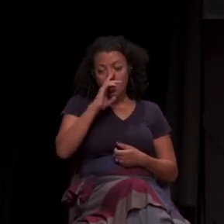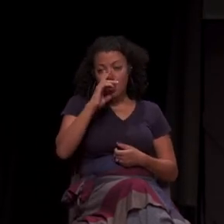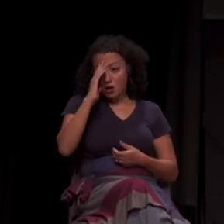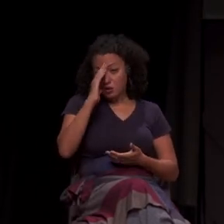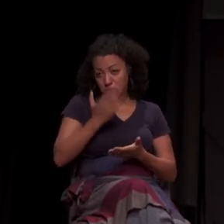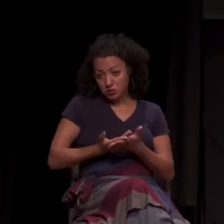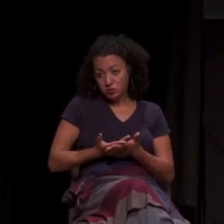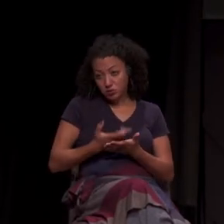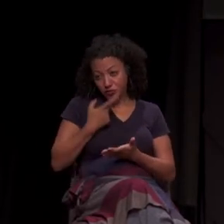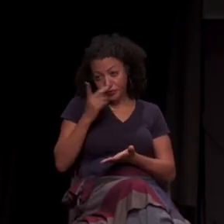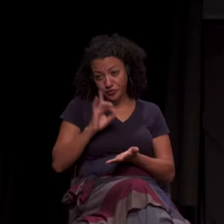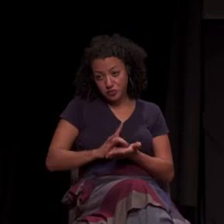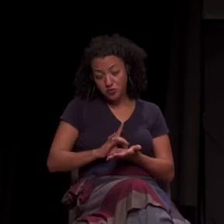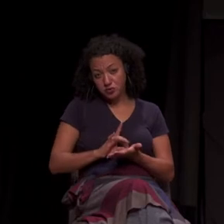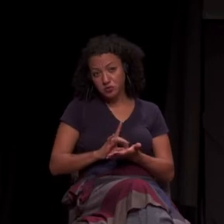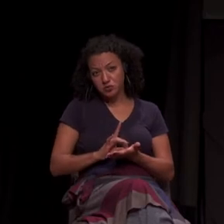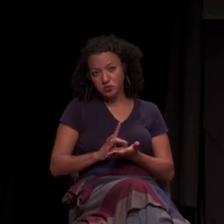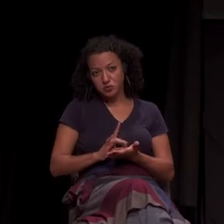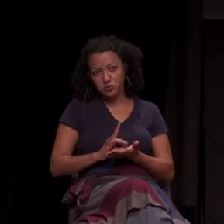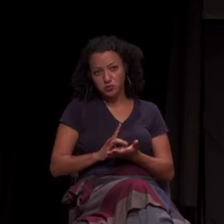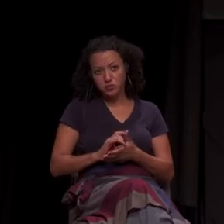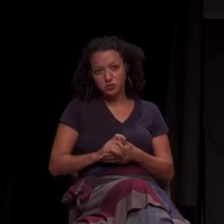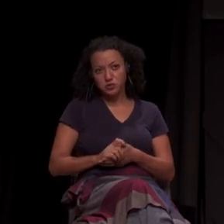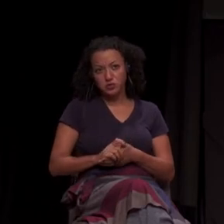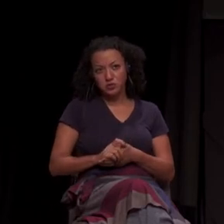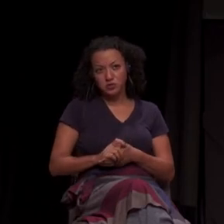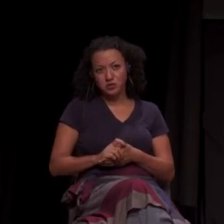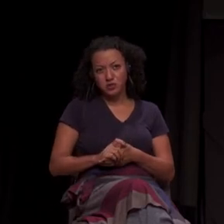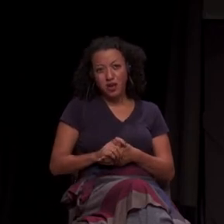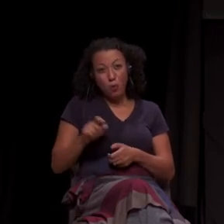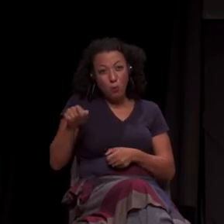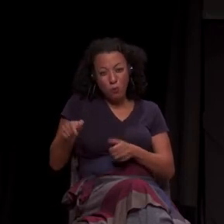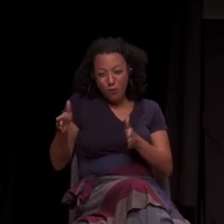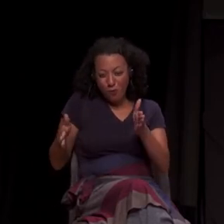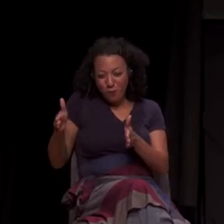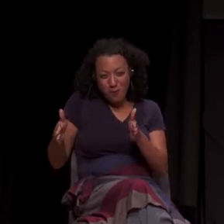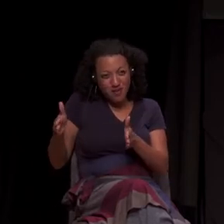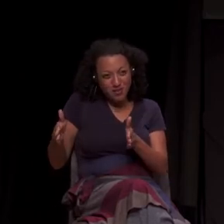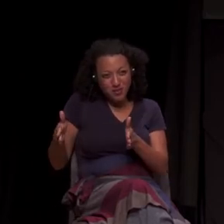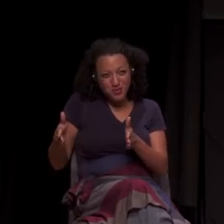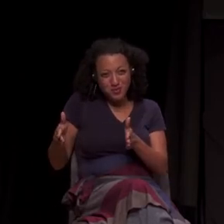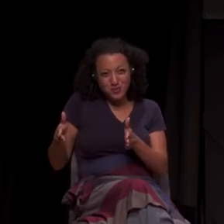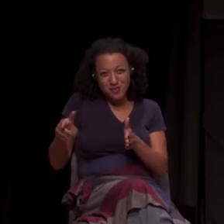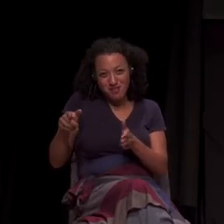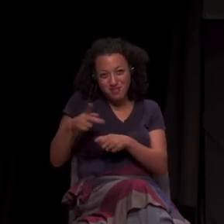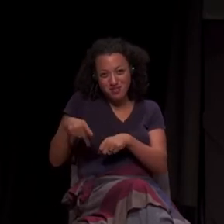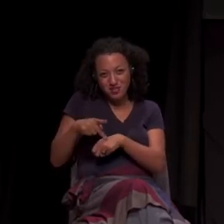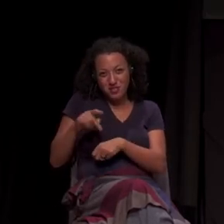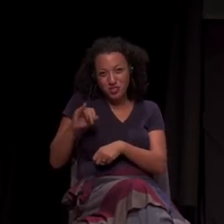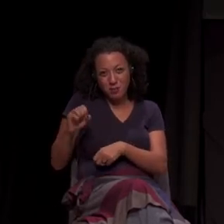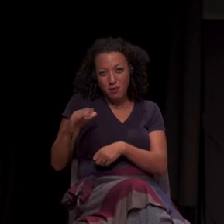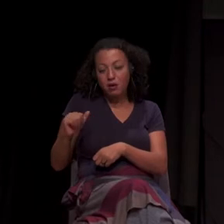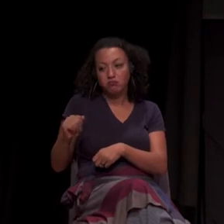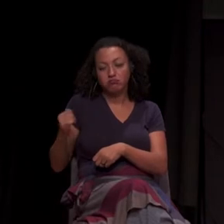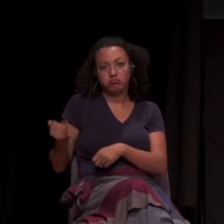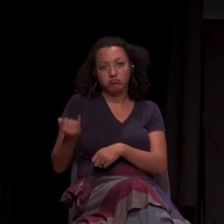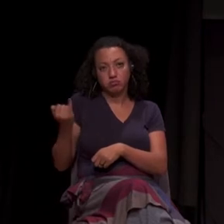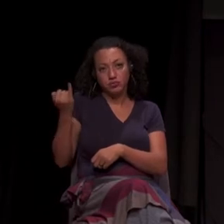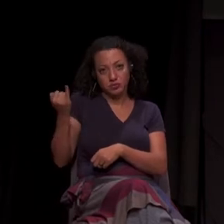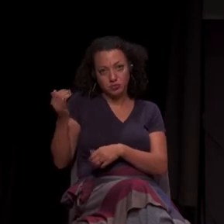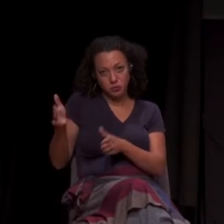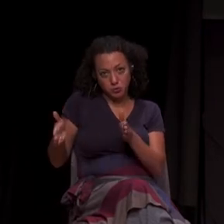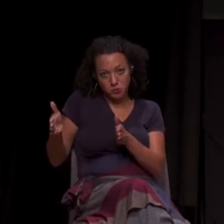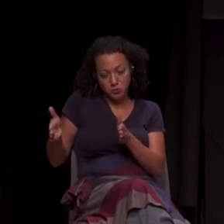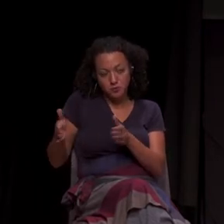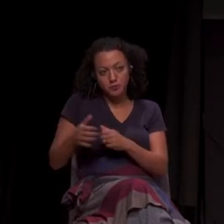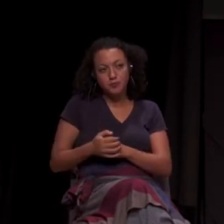a circumstance of the time, and of that time period in Jamaica's history in terms of his relationship to